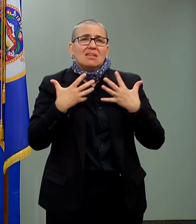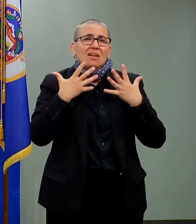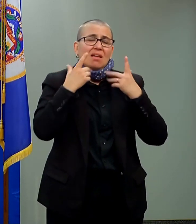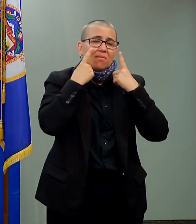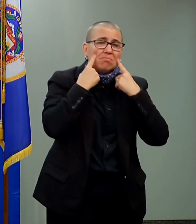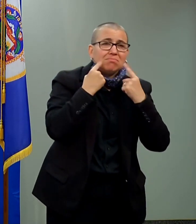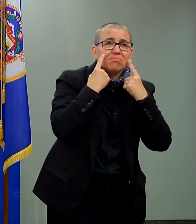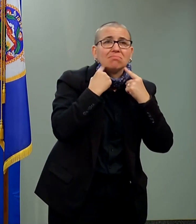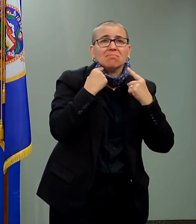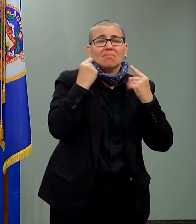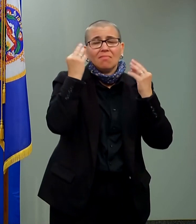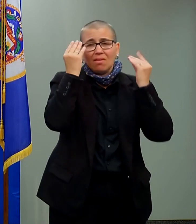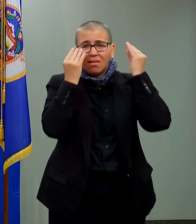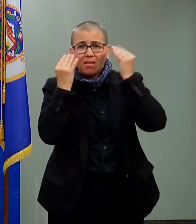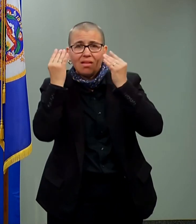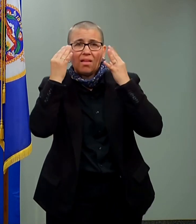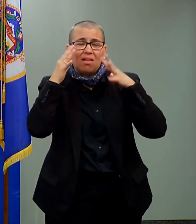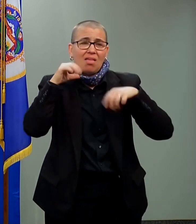the past week,